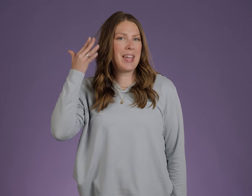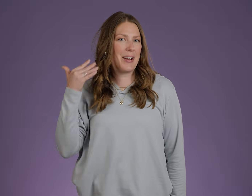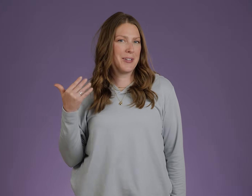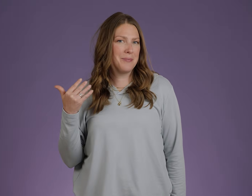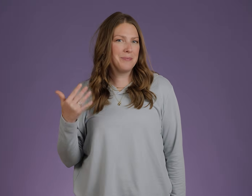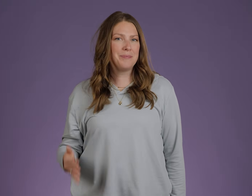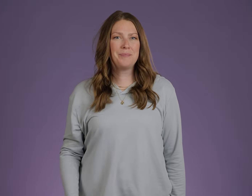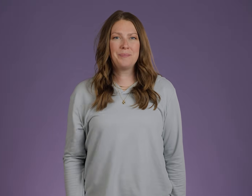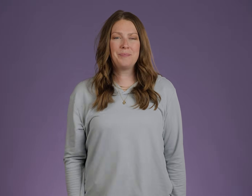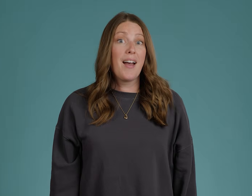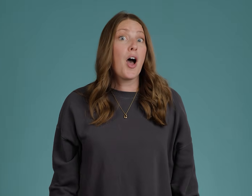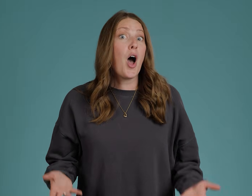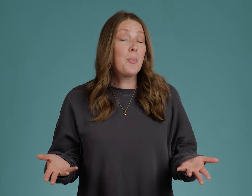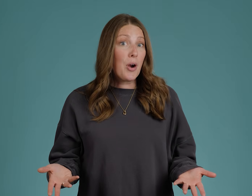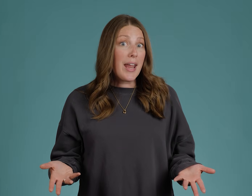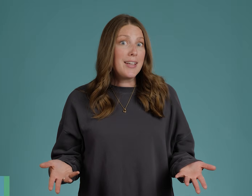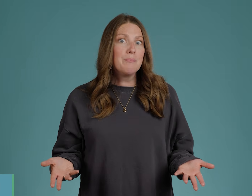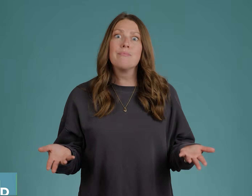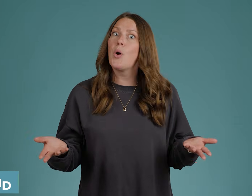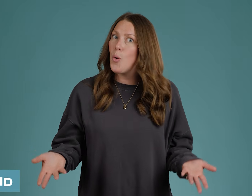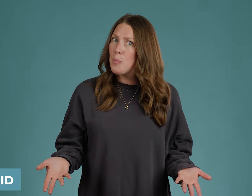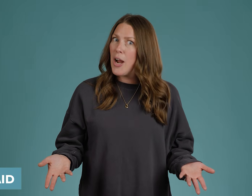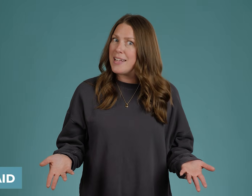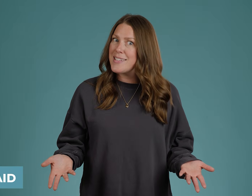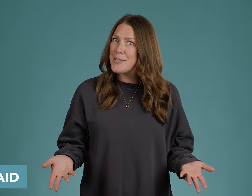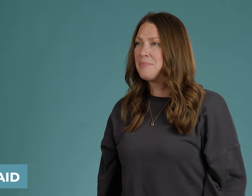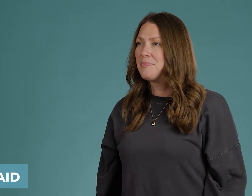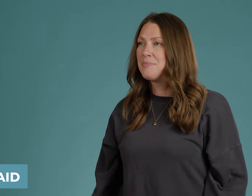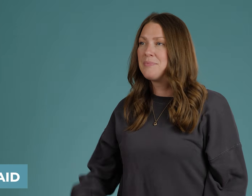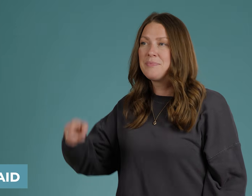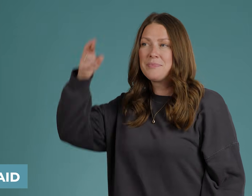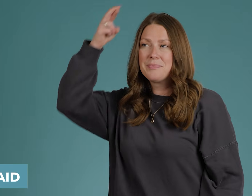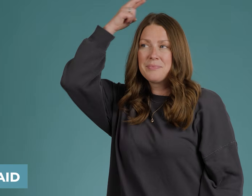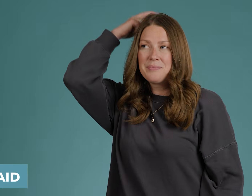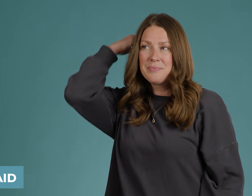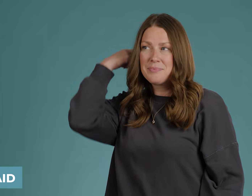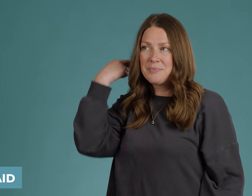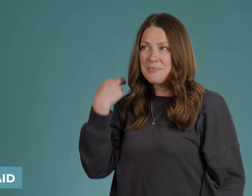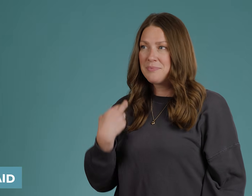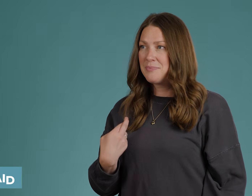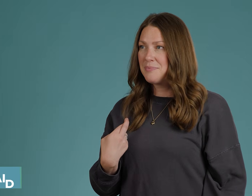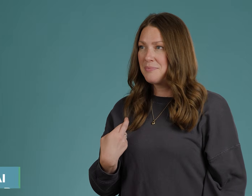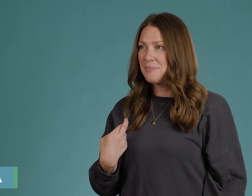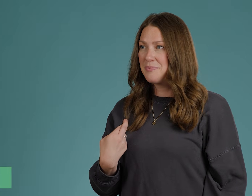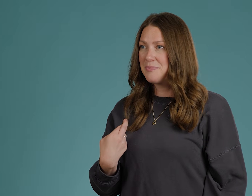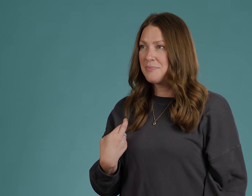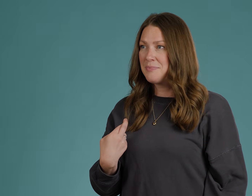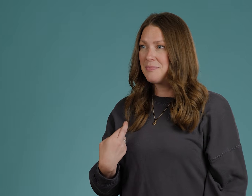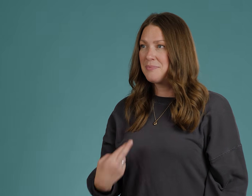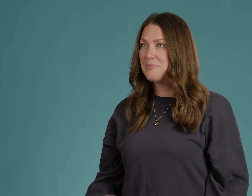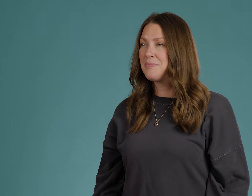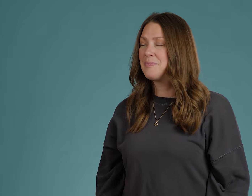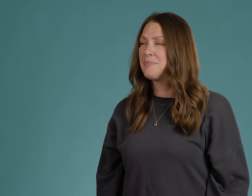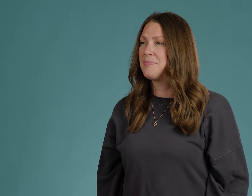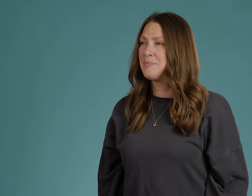hair. A braid or braids. You're going to use this R-shaped hand to make a